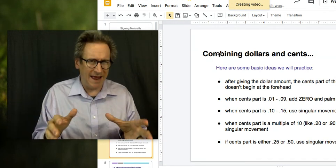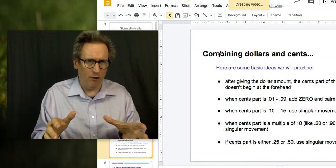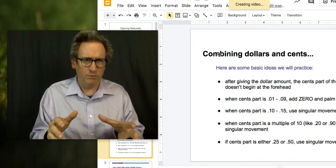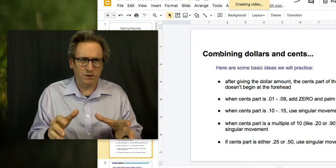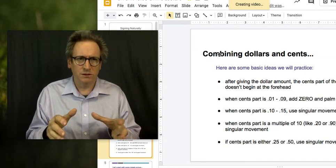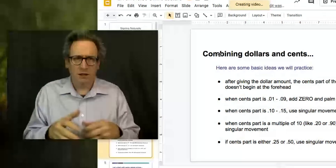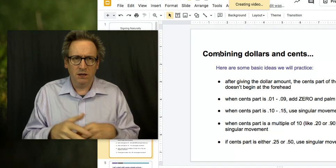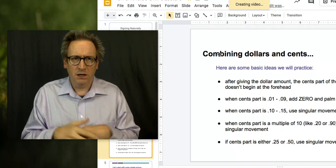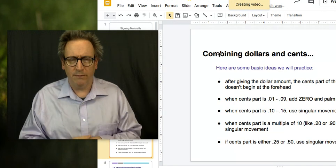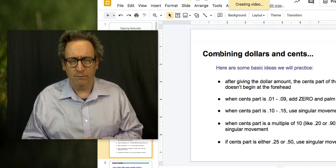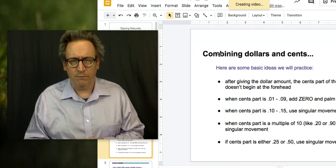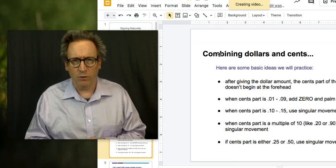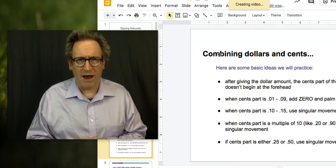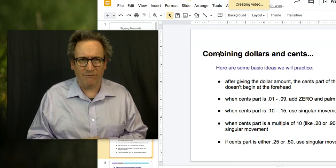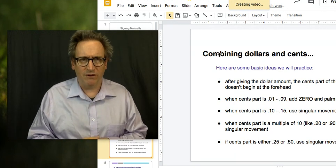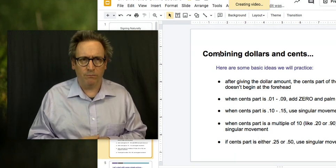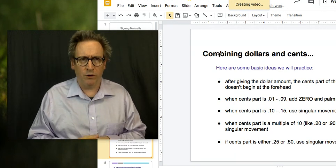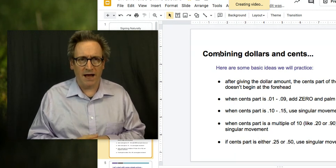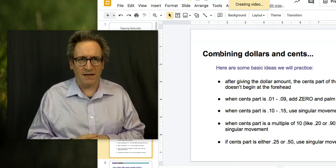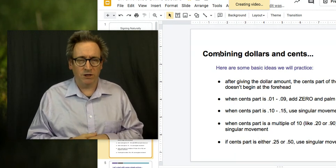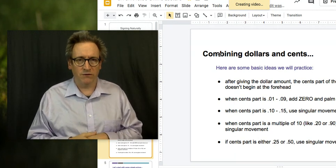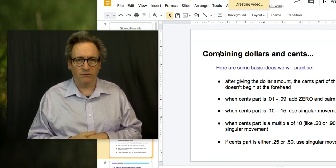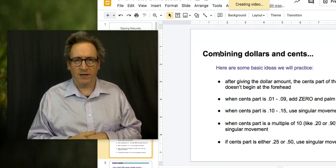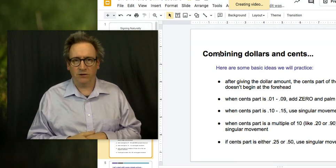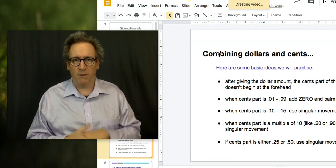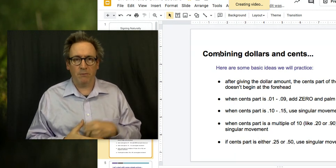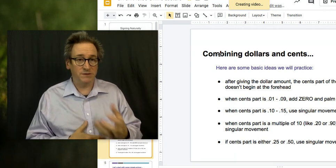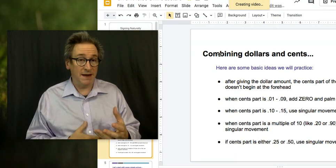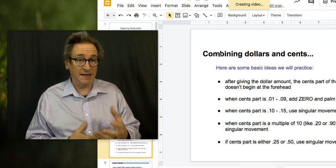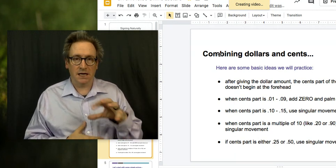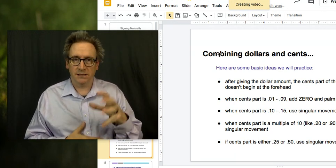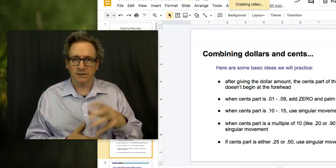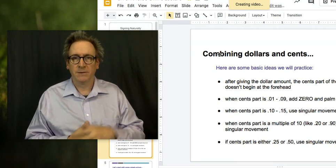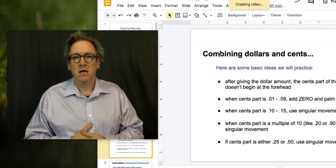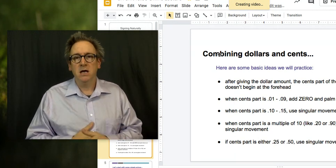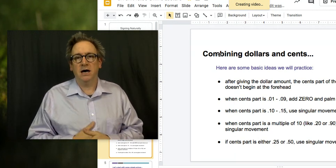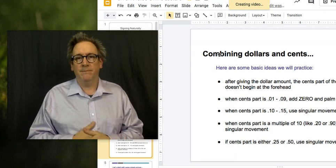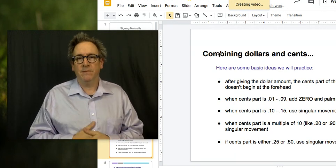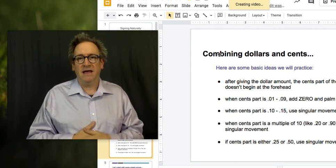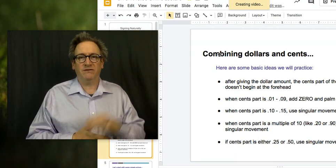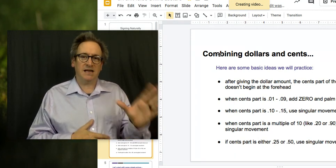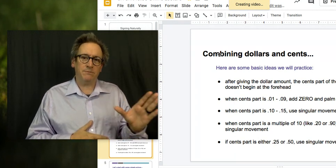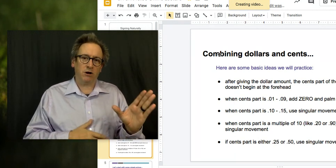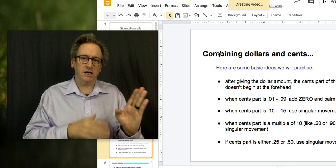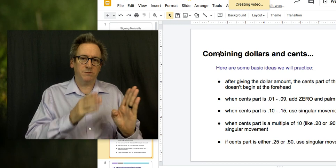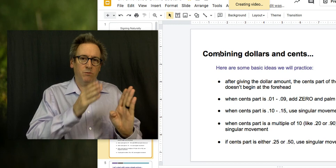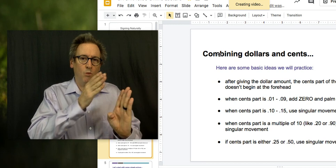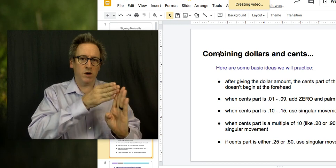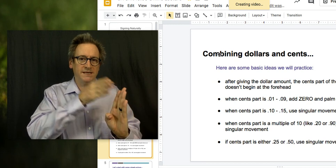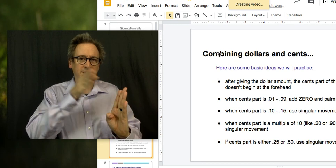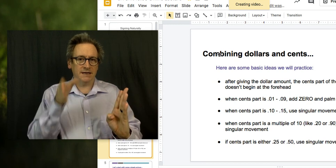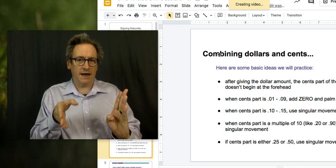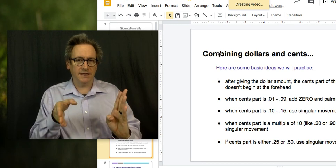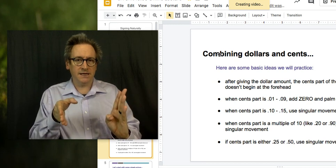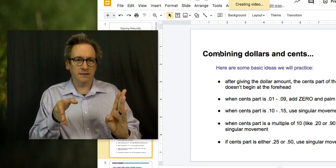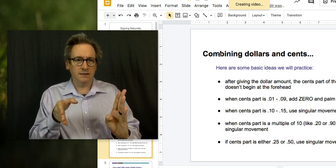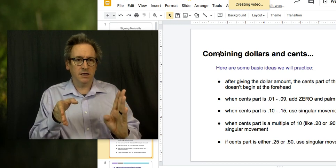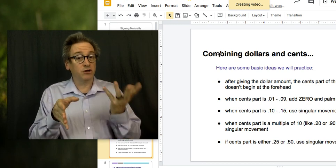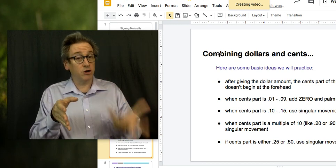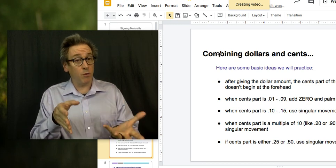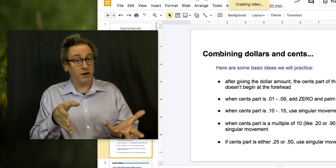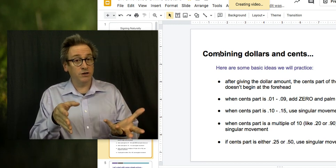that helps. We don't have to put as much information, remember as many signs. If the cent part is 1 cent to 9